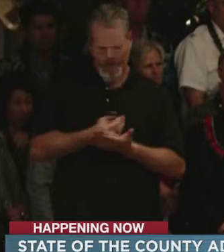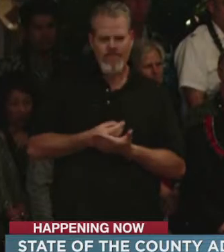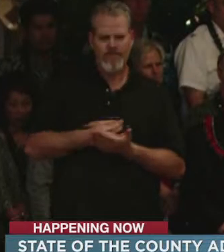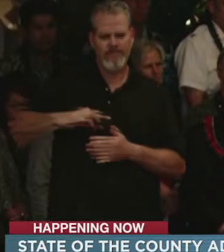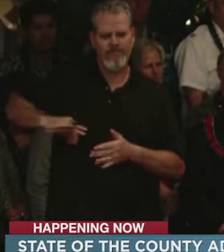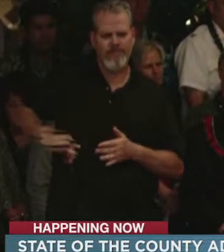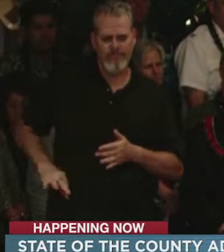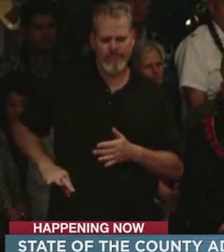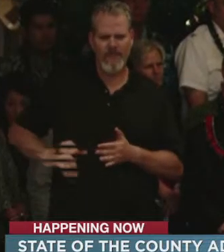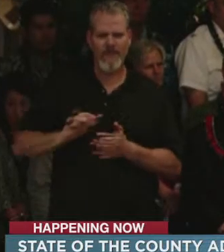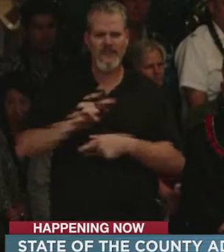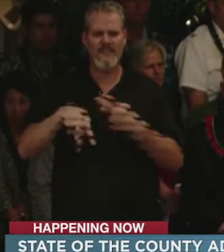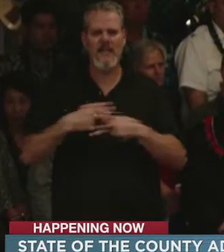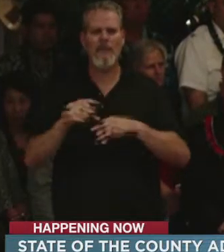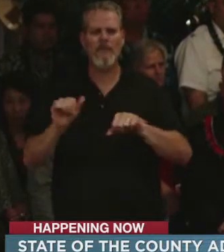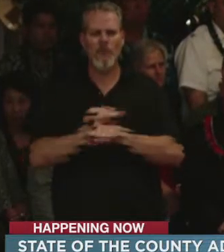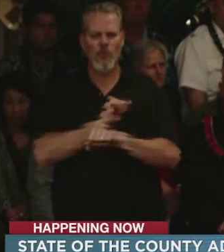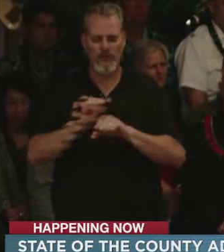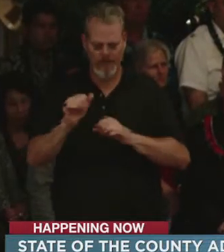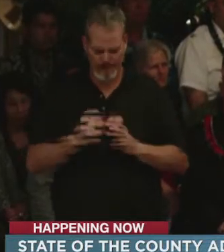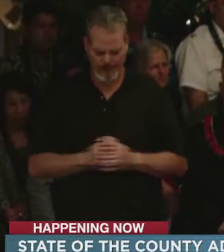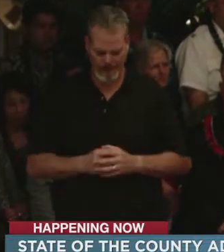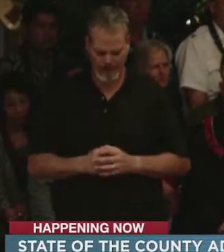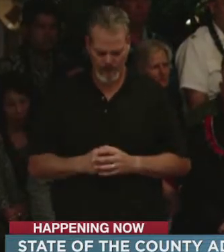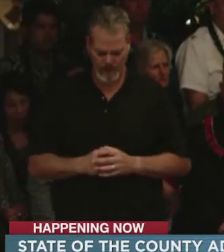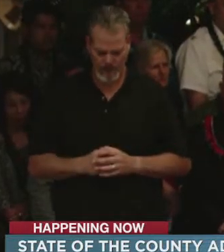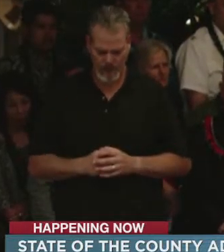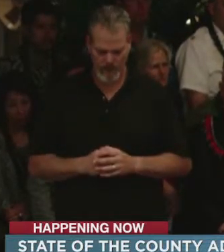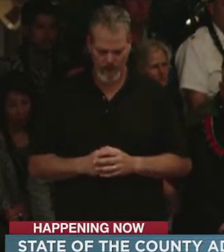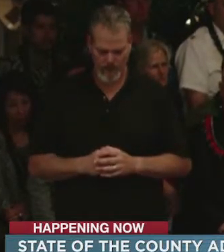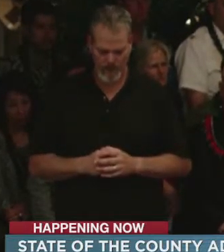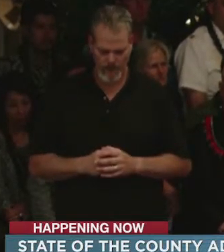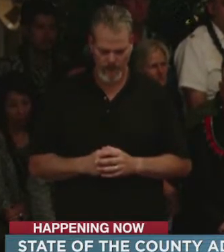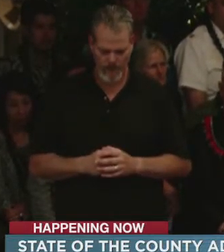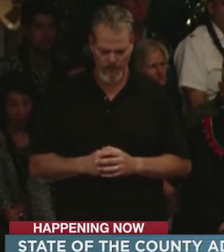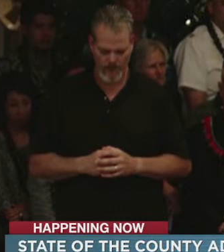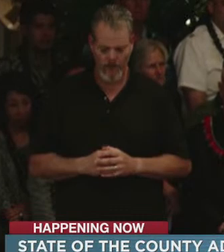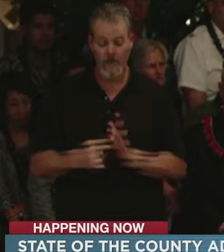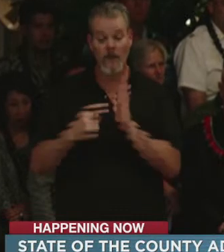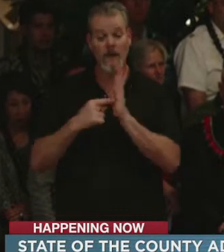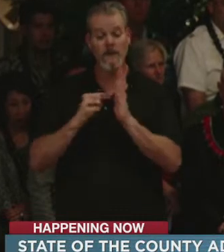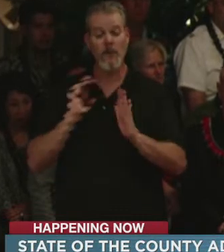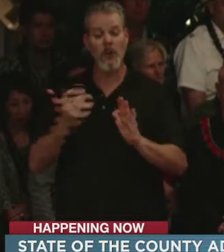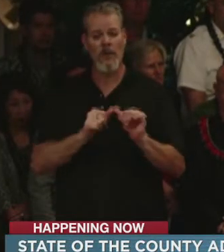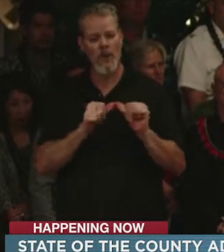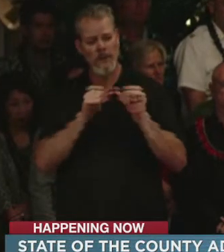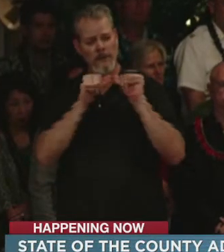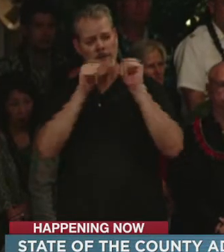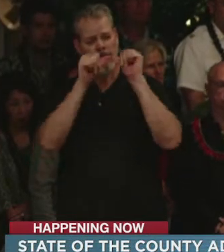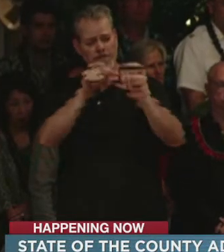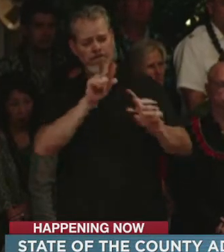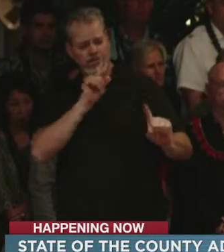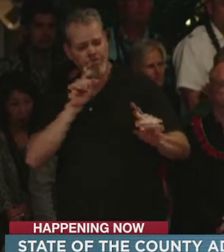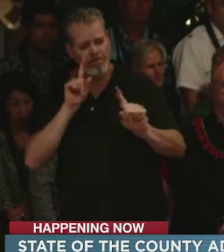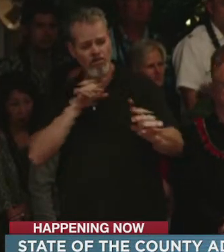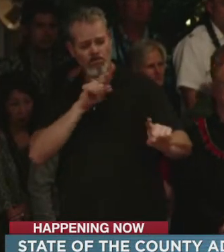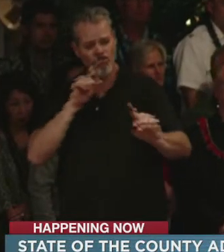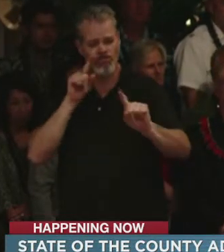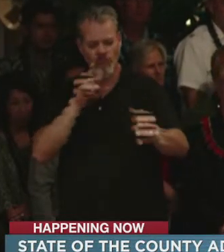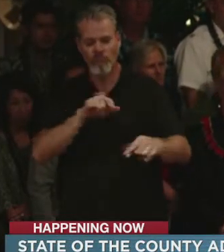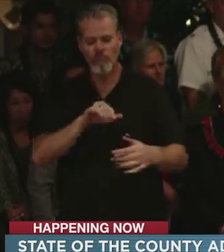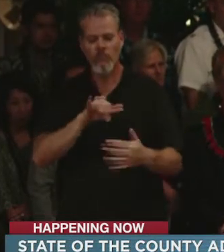practices. An example of our committed effort is through our partnership with Auntie